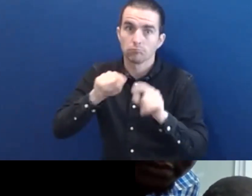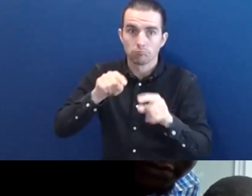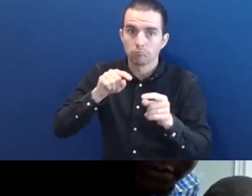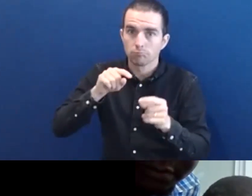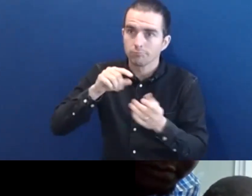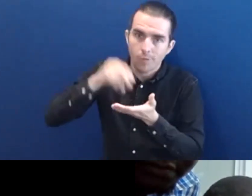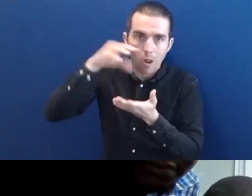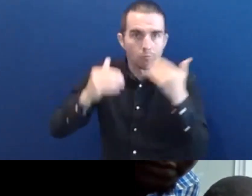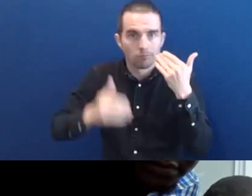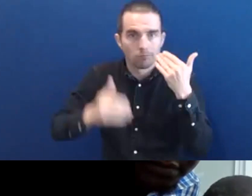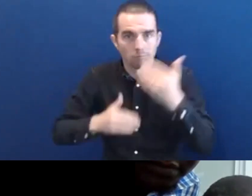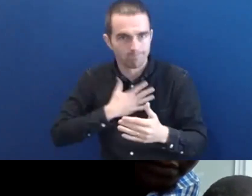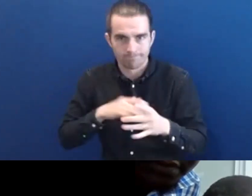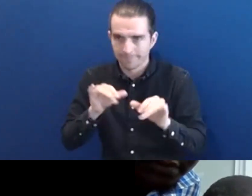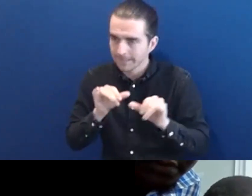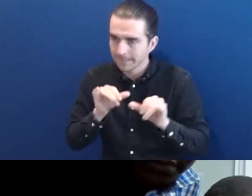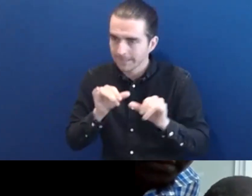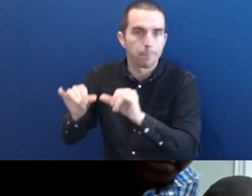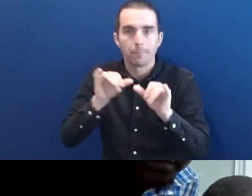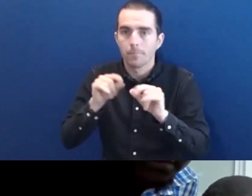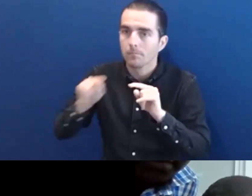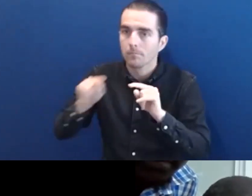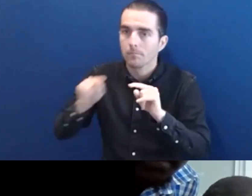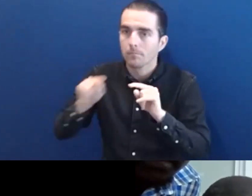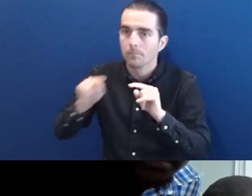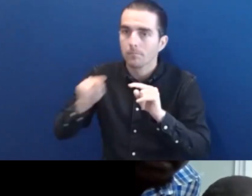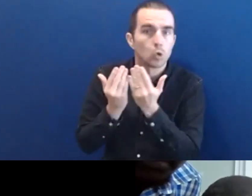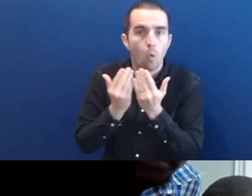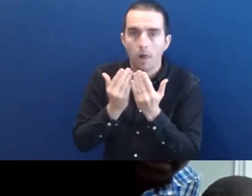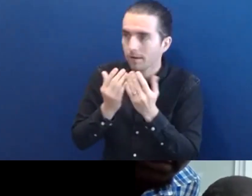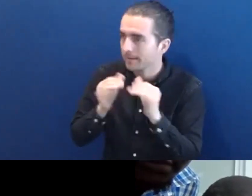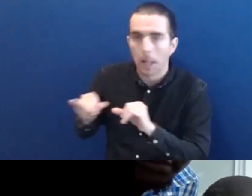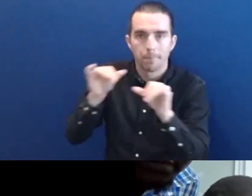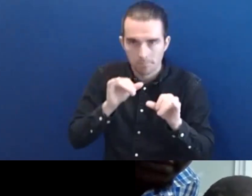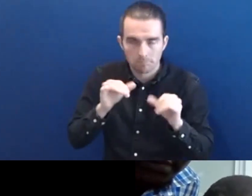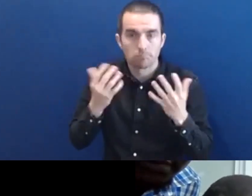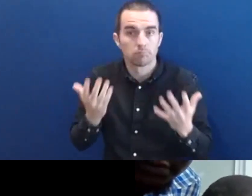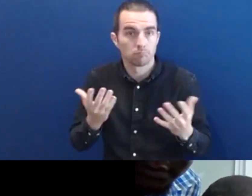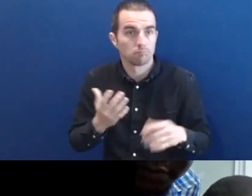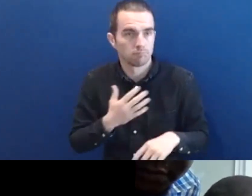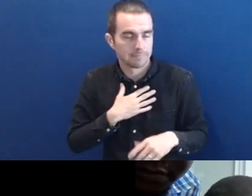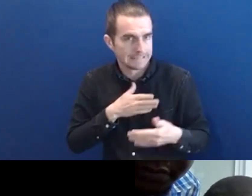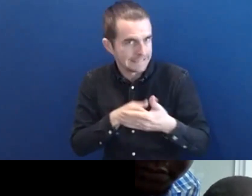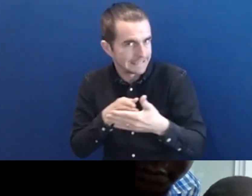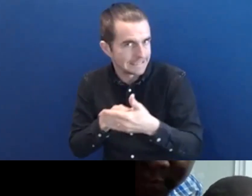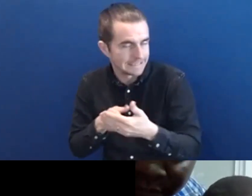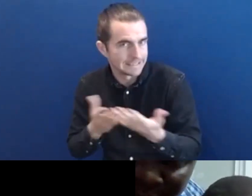of the challenges here in South Sudan is the issue of education, and also